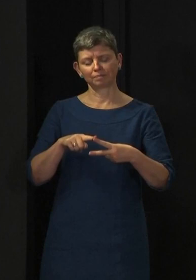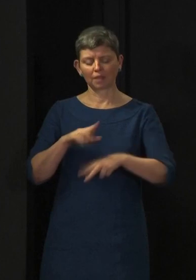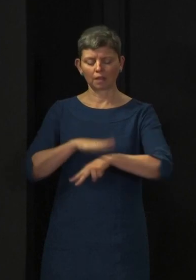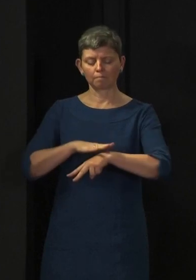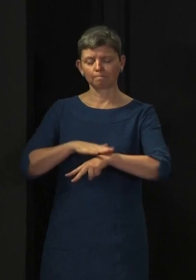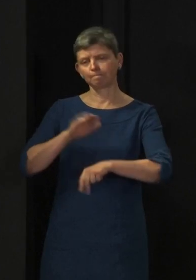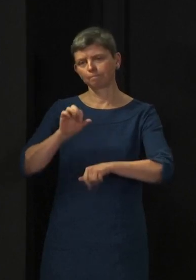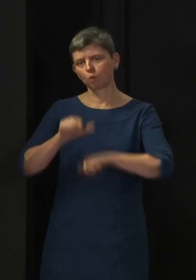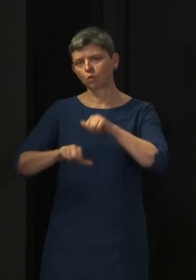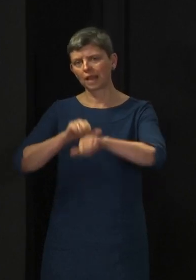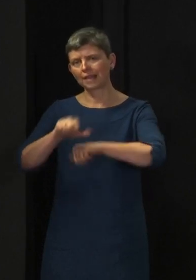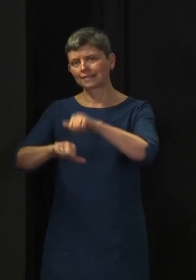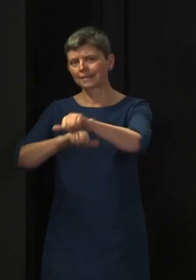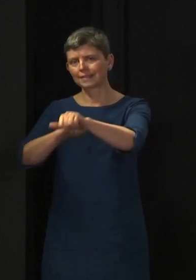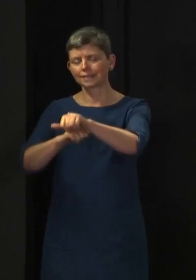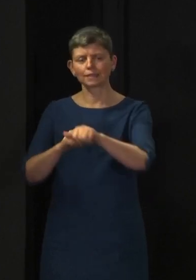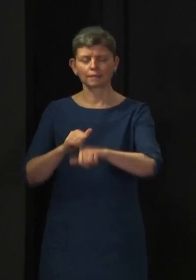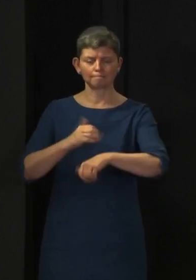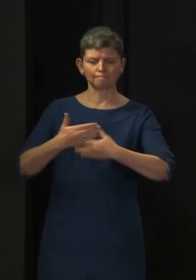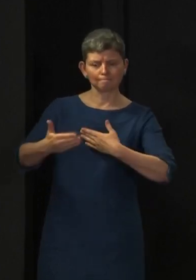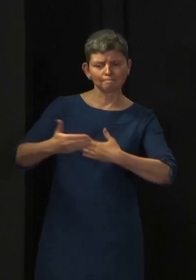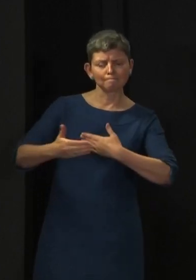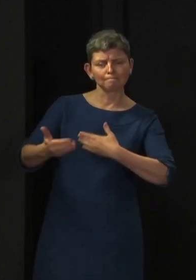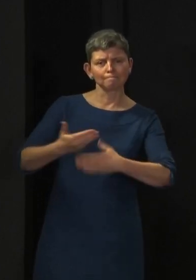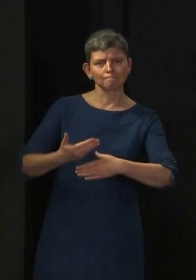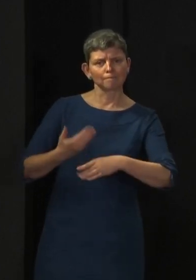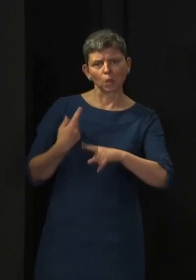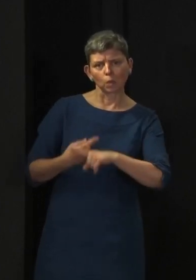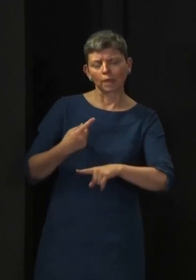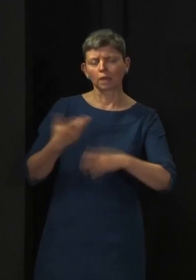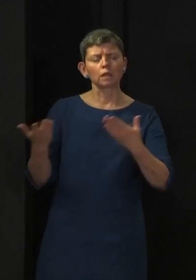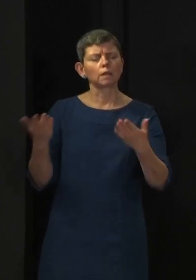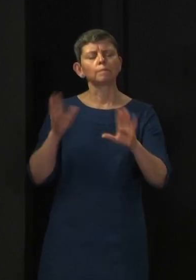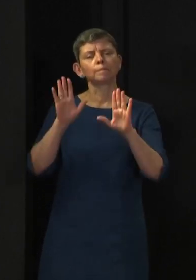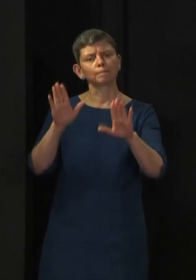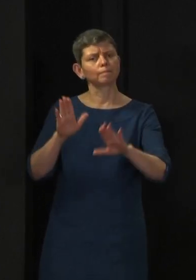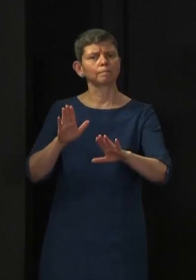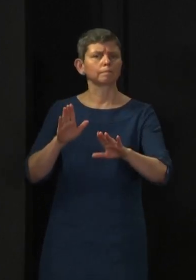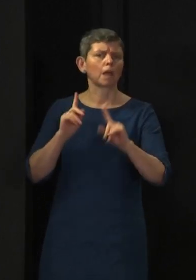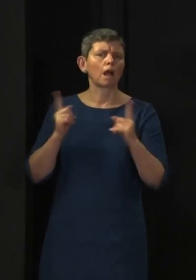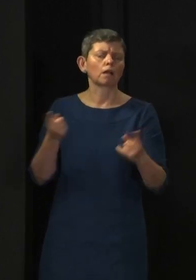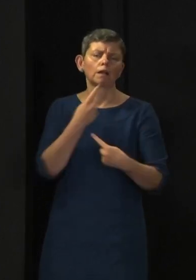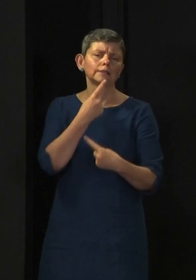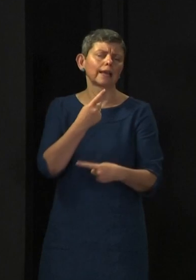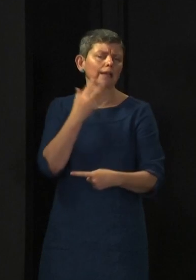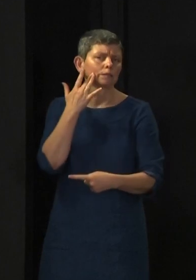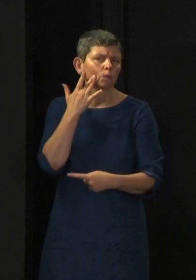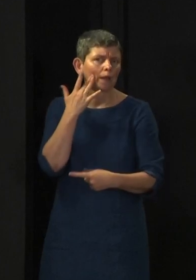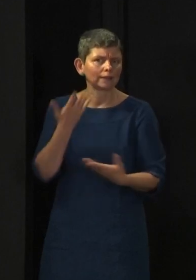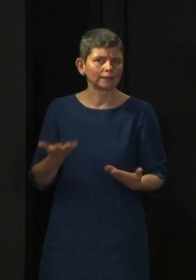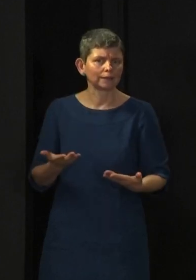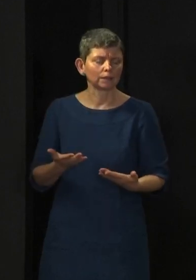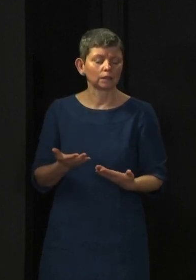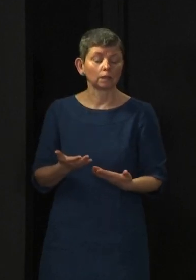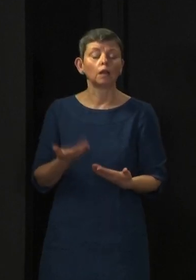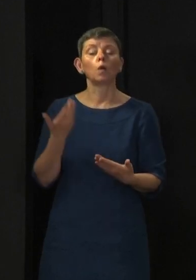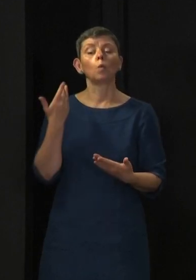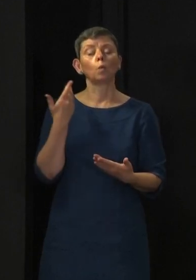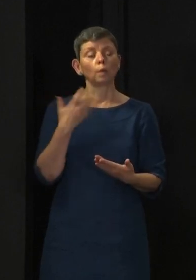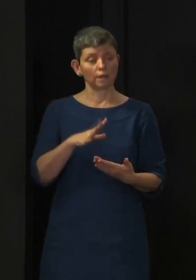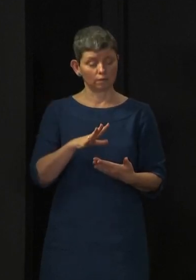Look, I don't think we could have done any more, really, than could have been expected of us. We've withdrawn the